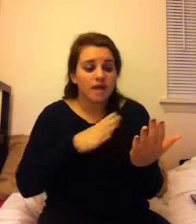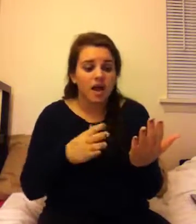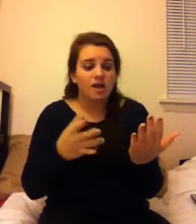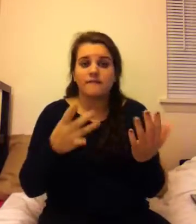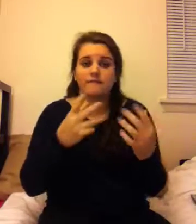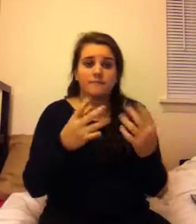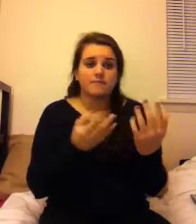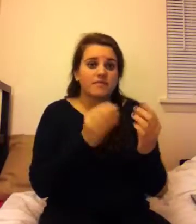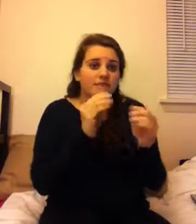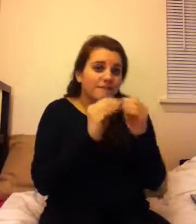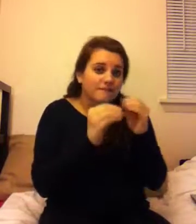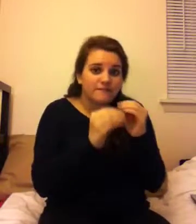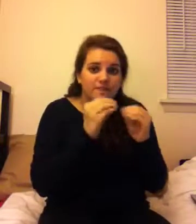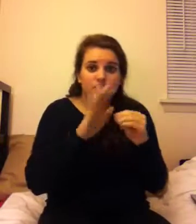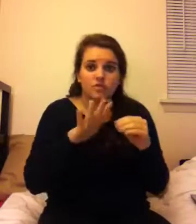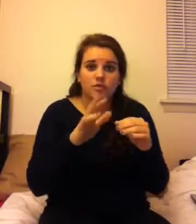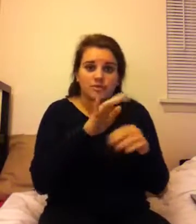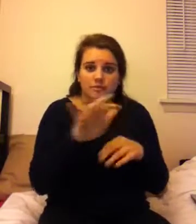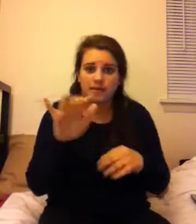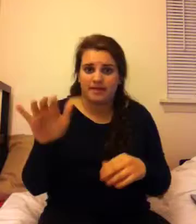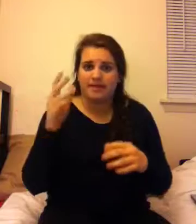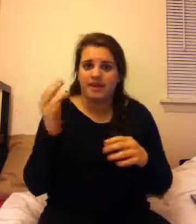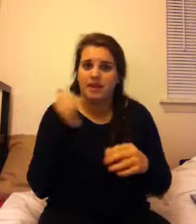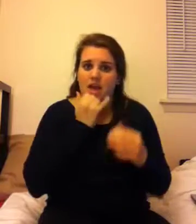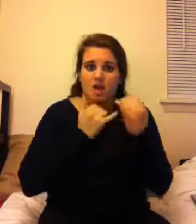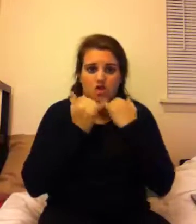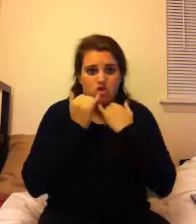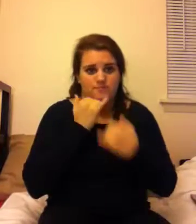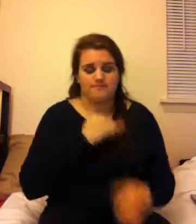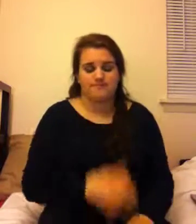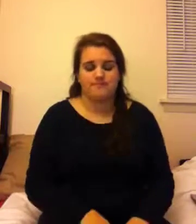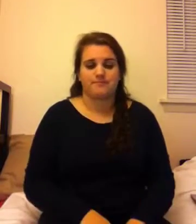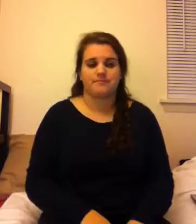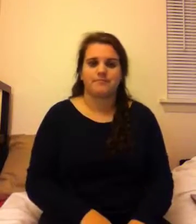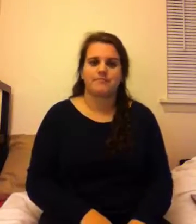Now, if that's not the case, and your notes are due right after class,